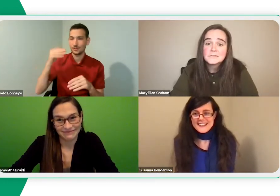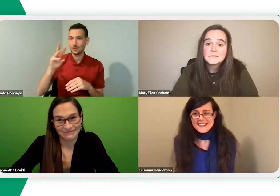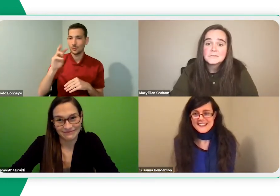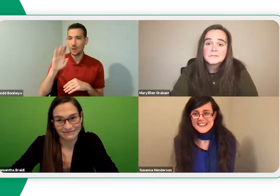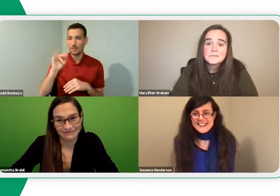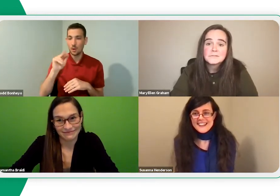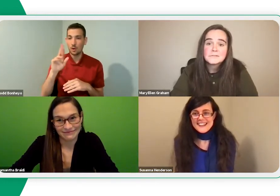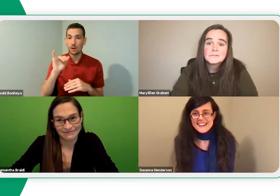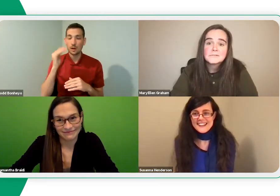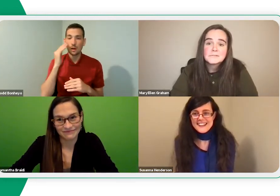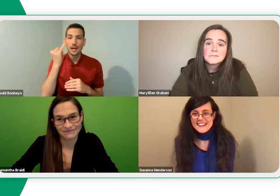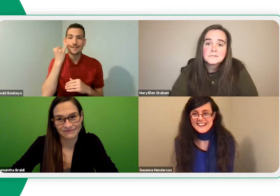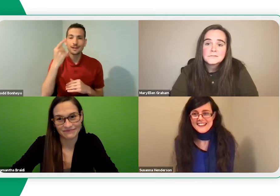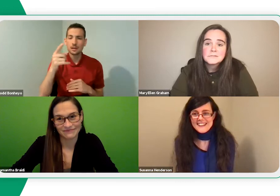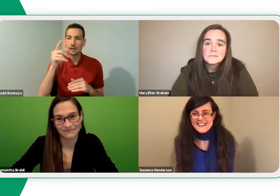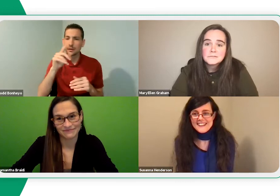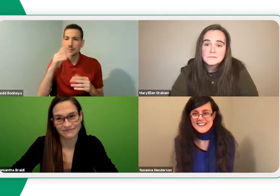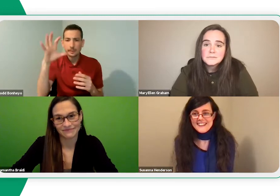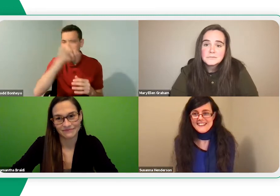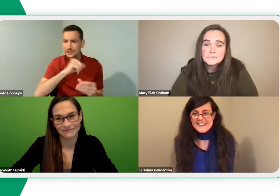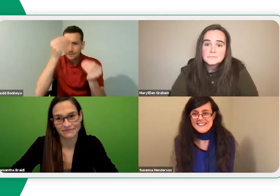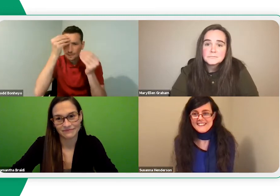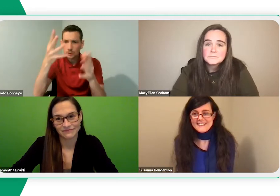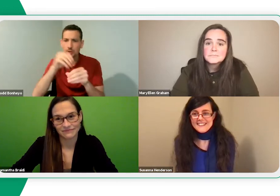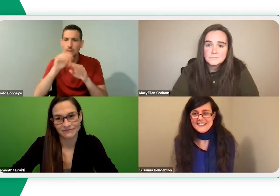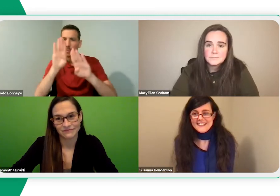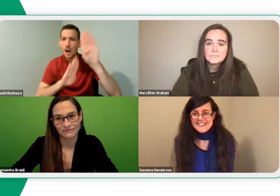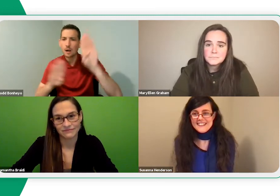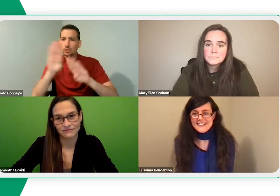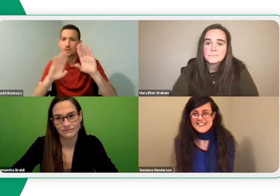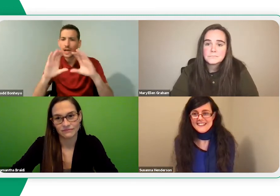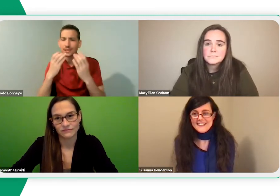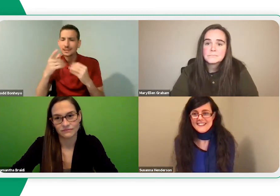It So to impacts wrap many this areas. up, So this true. is Todd.